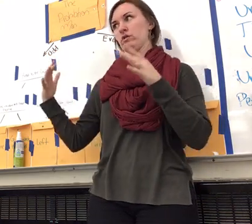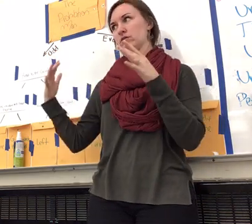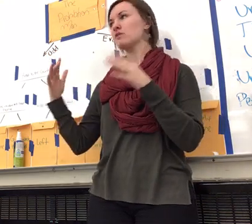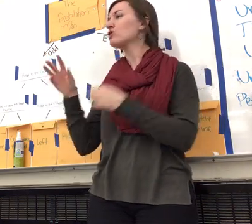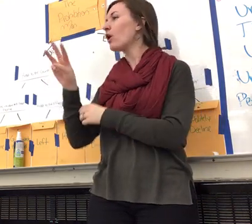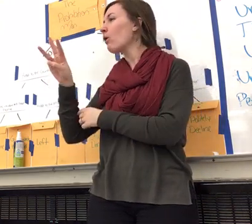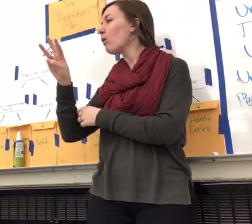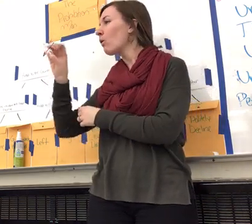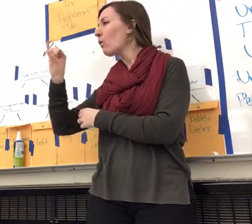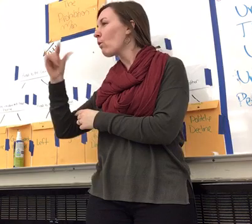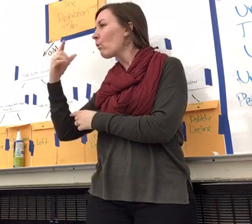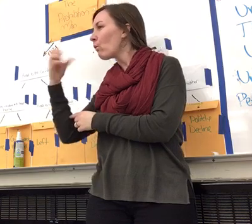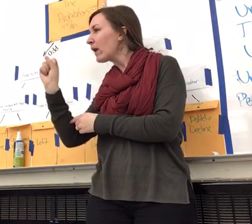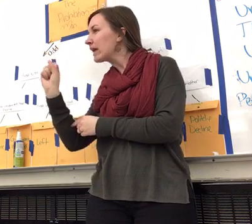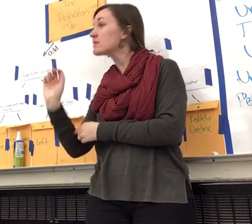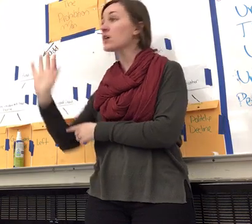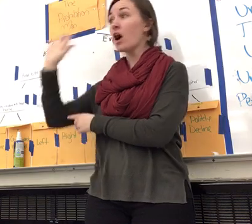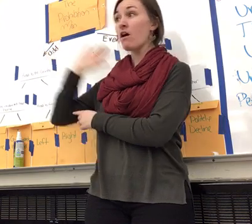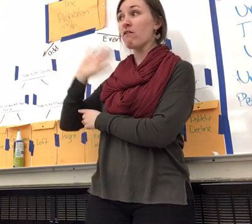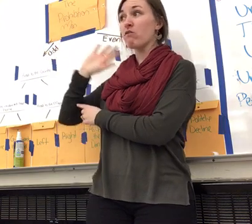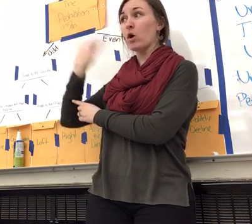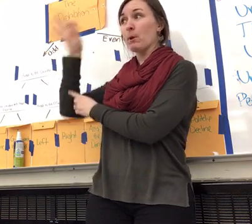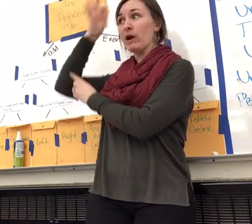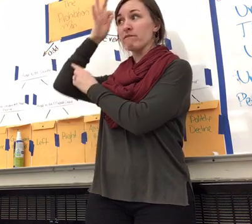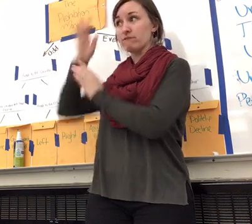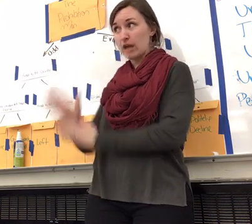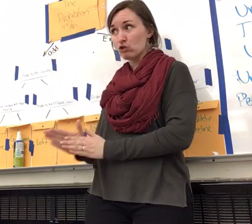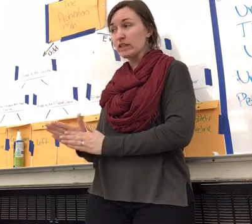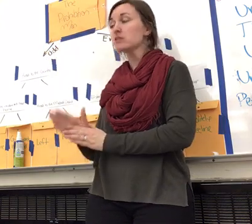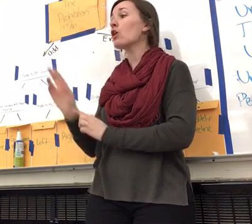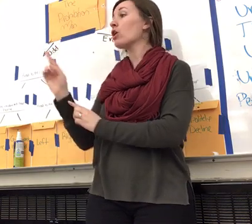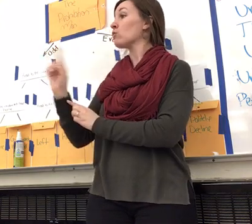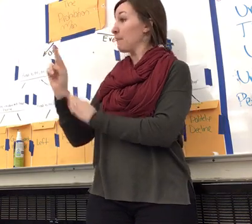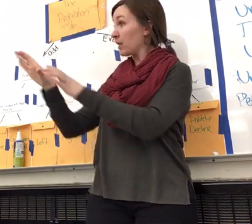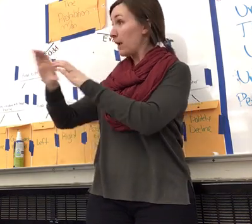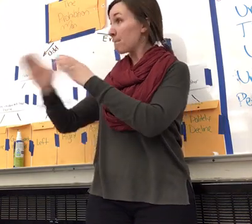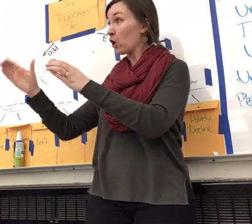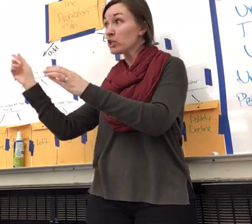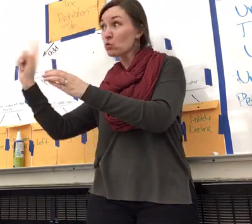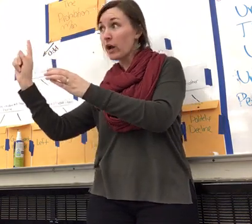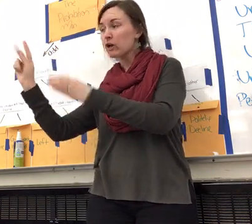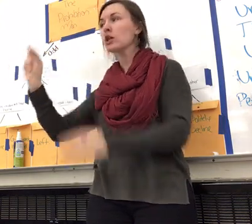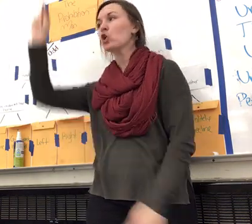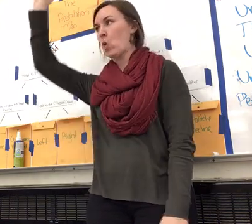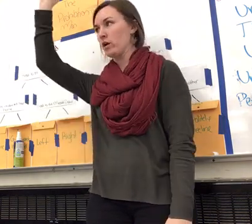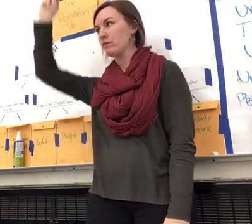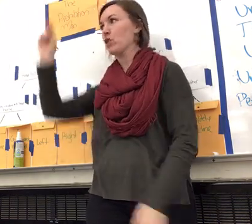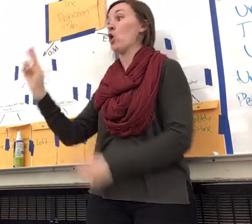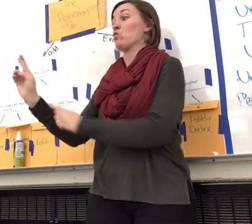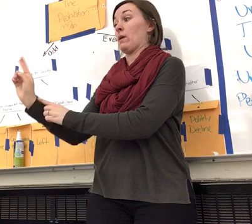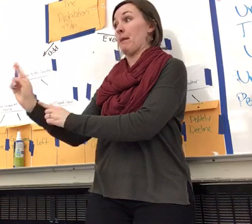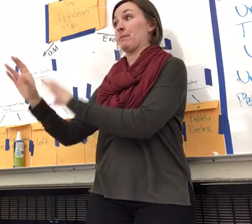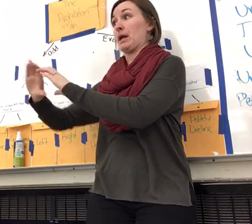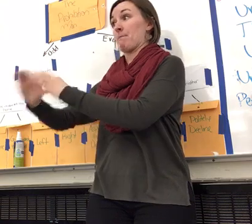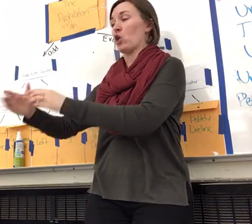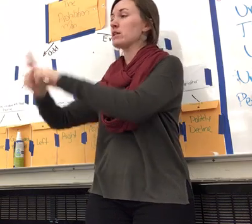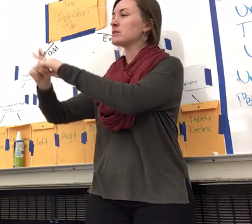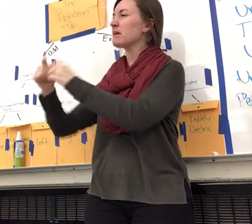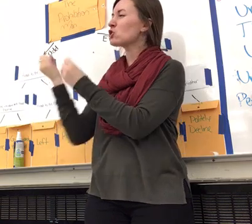former Federalists. The Republican Party is going to be in the North. Republican Party is going to be based on several different things,